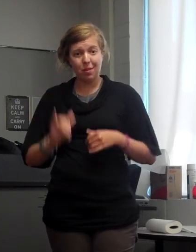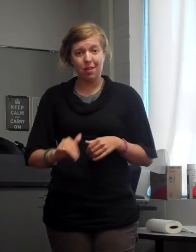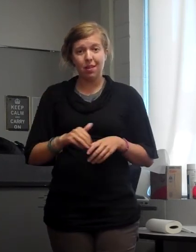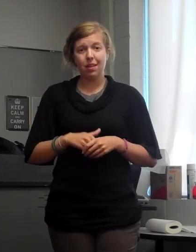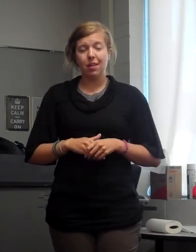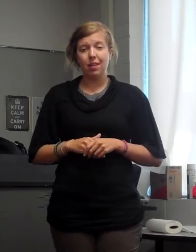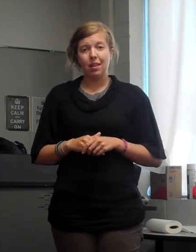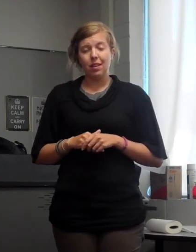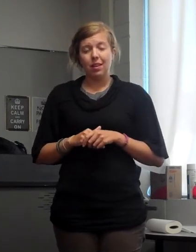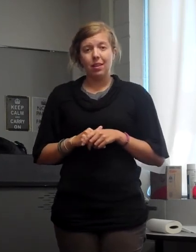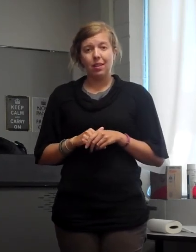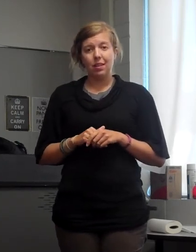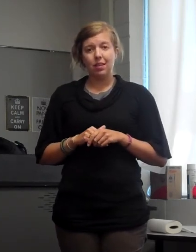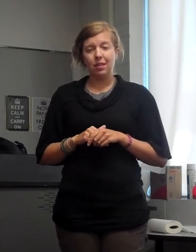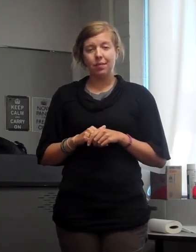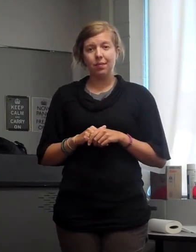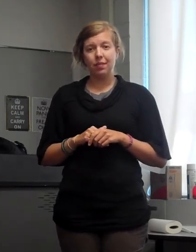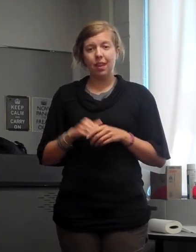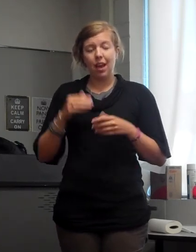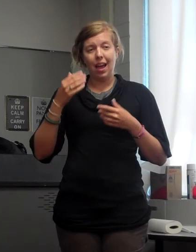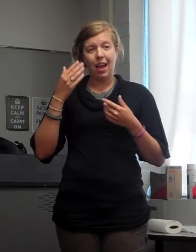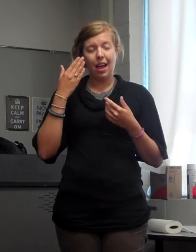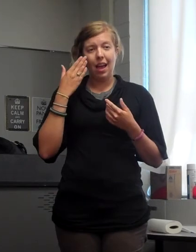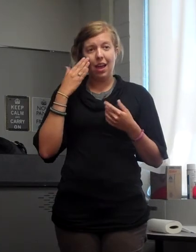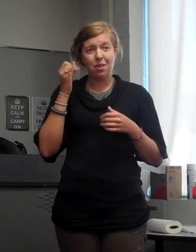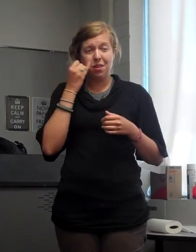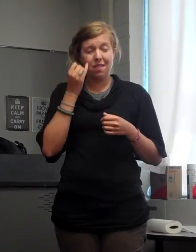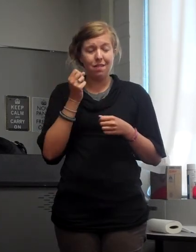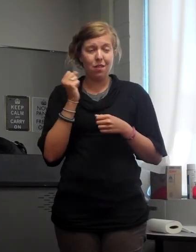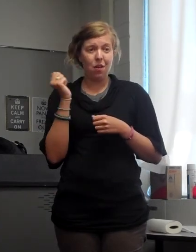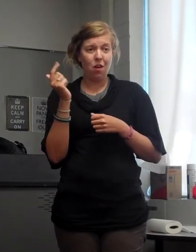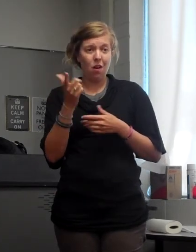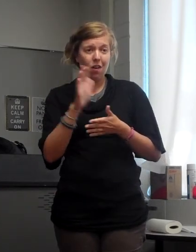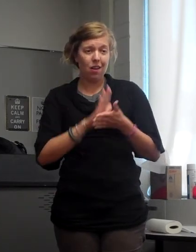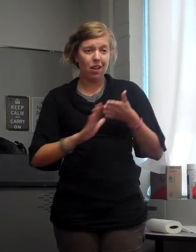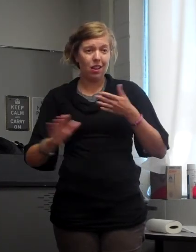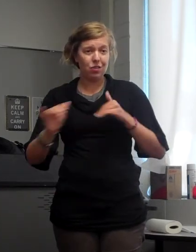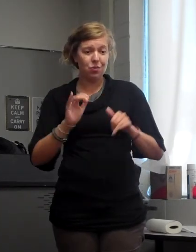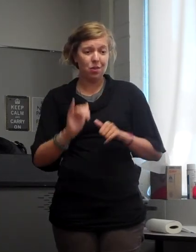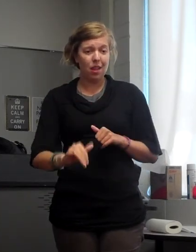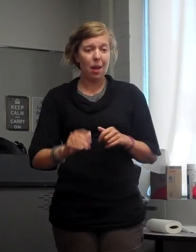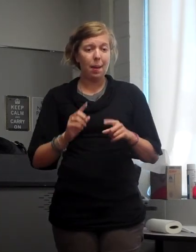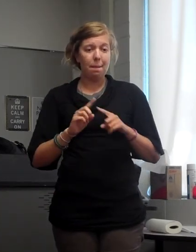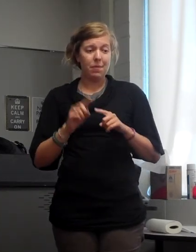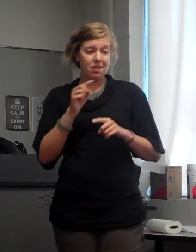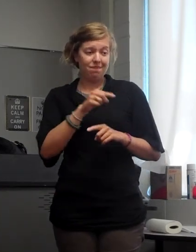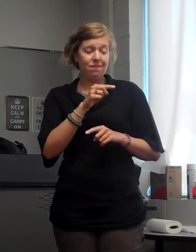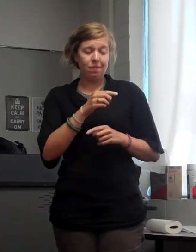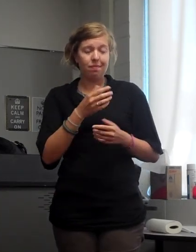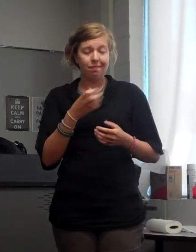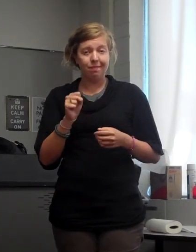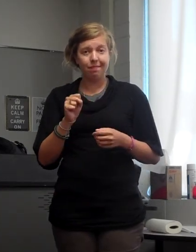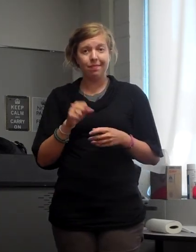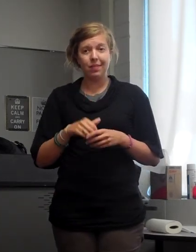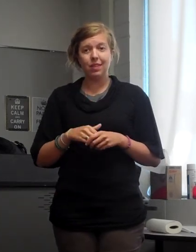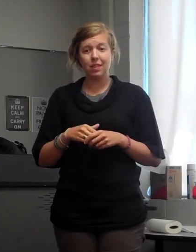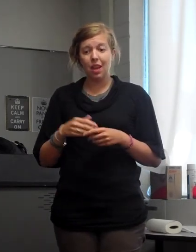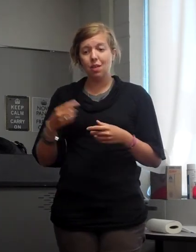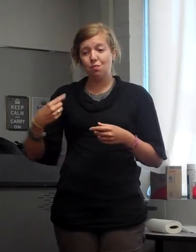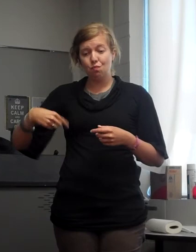mean, it really, I don't know if all of them do that, but I know Washtenaw did. And we help out with books, and